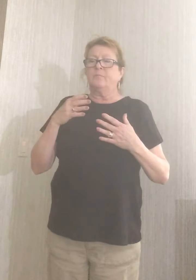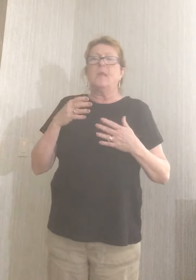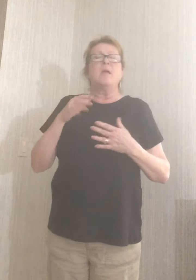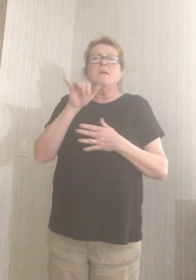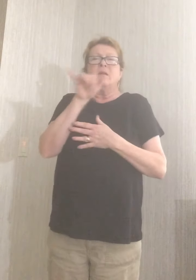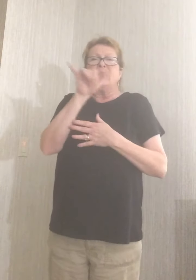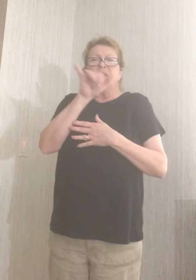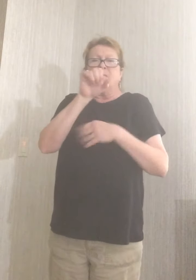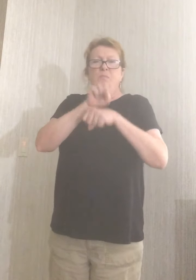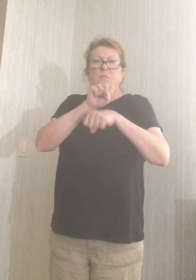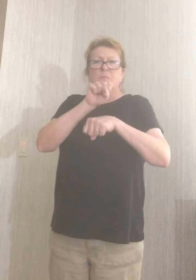walls.